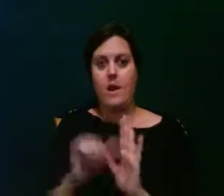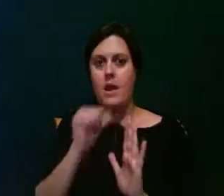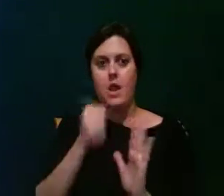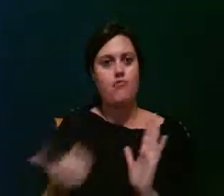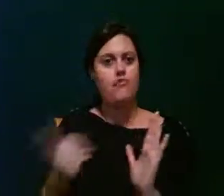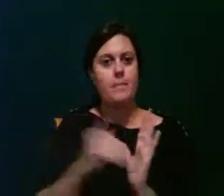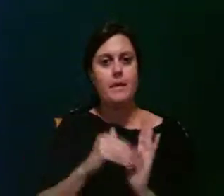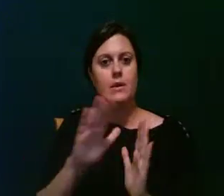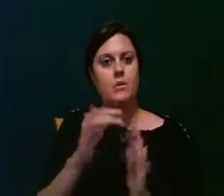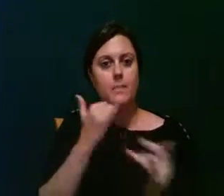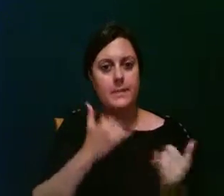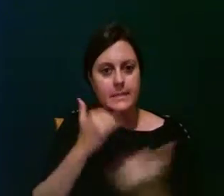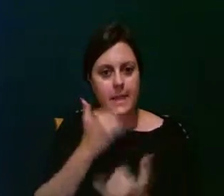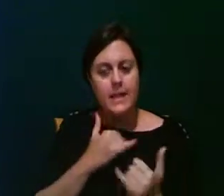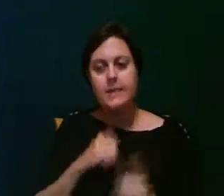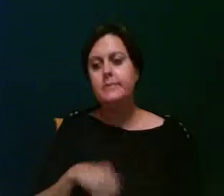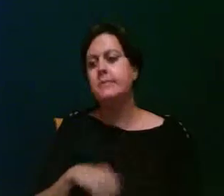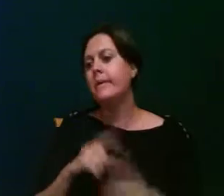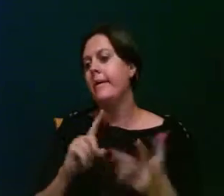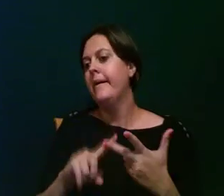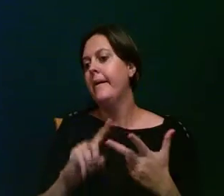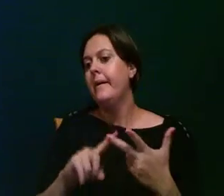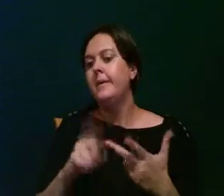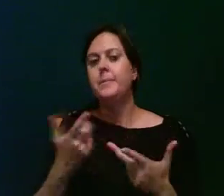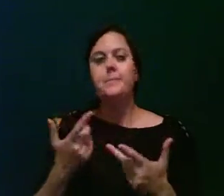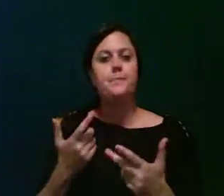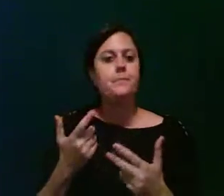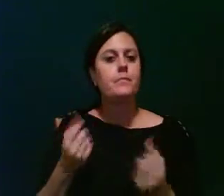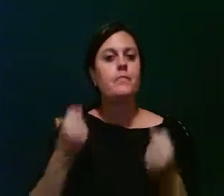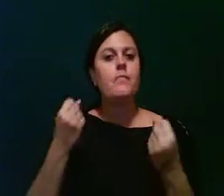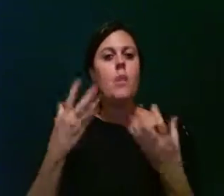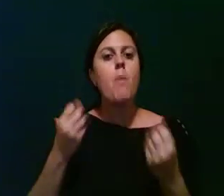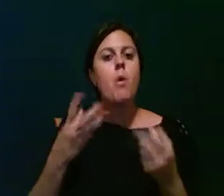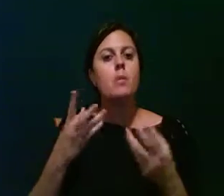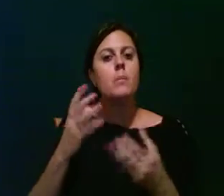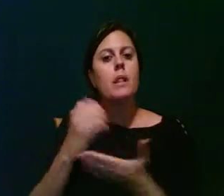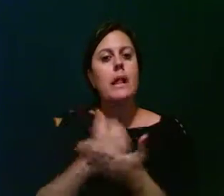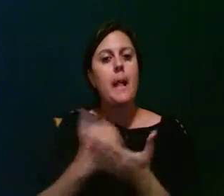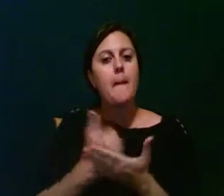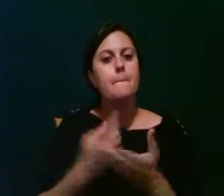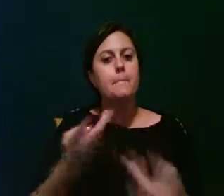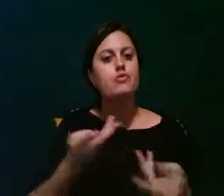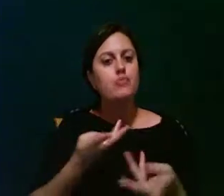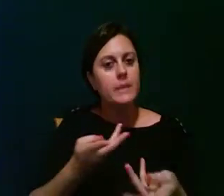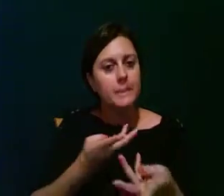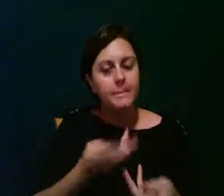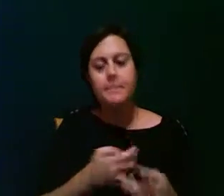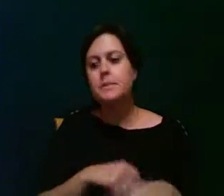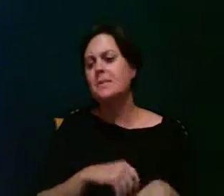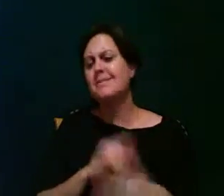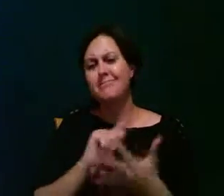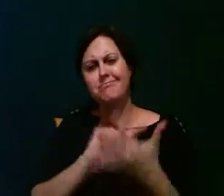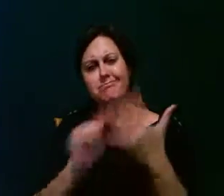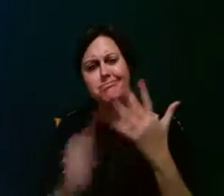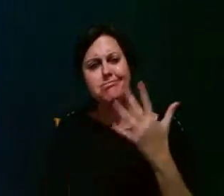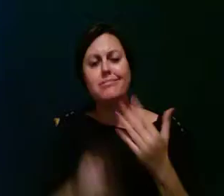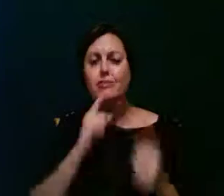covers everything like building multiple streams of income, all kinds of stuff. So that is a very fun course, and that is